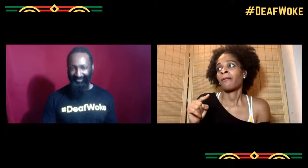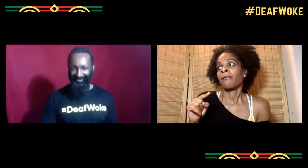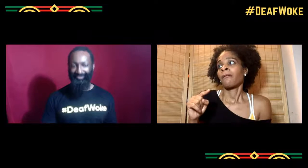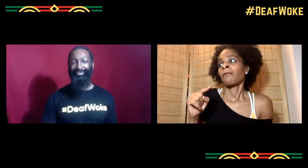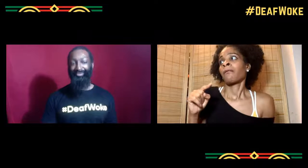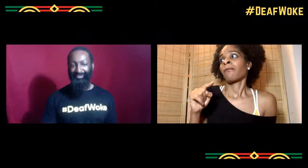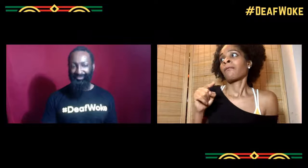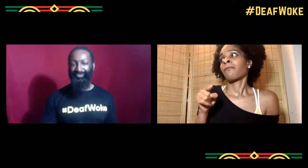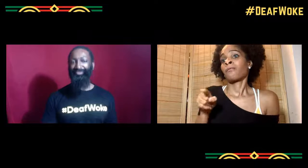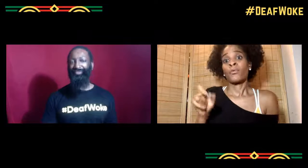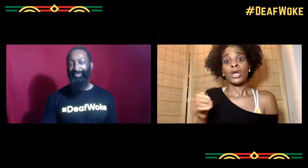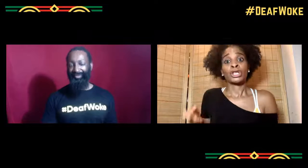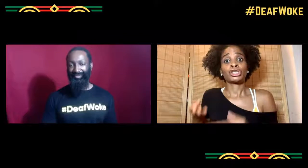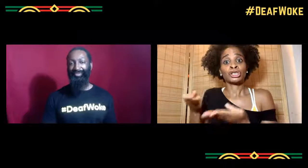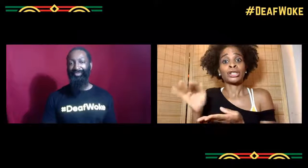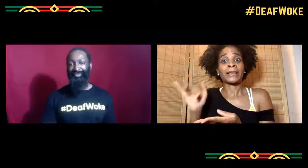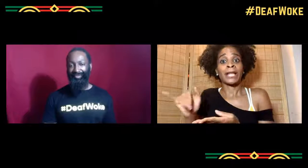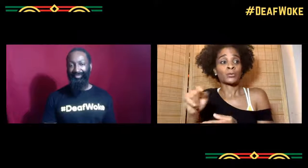to,